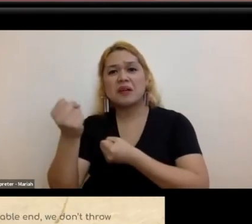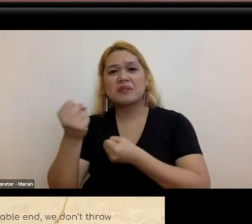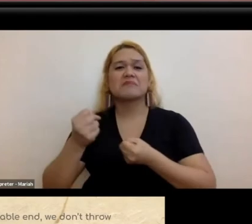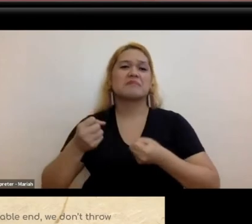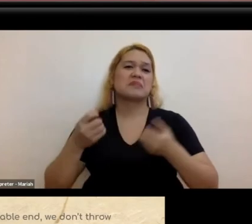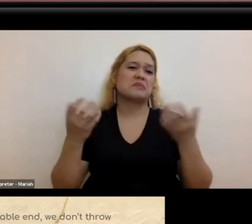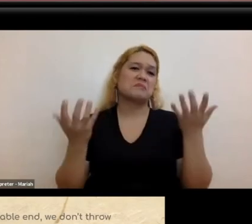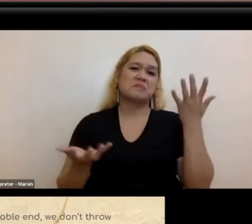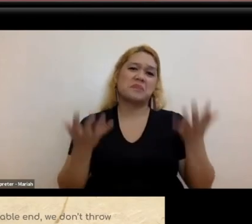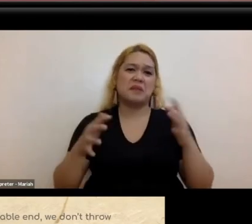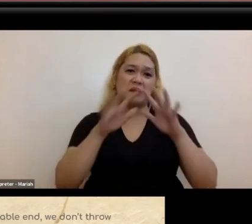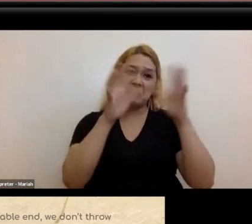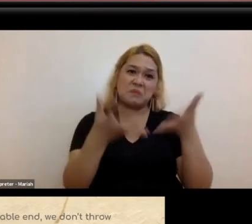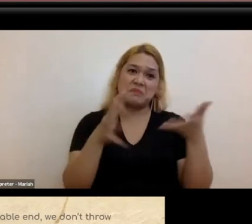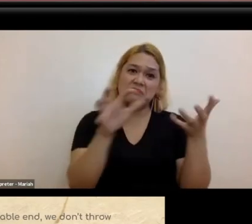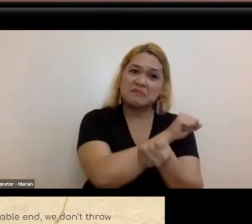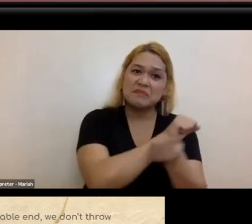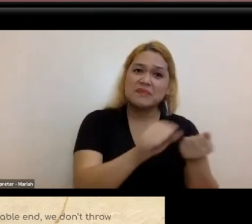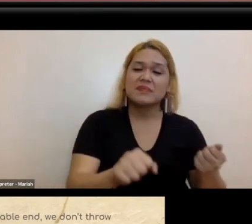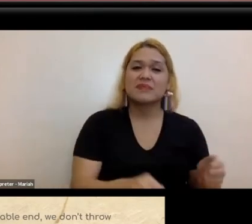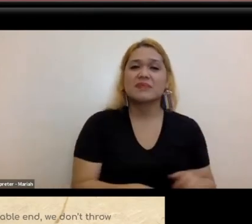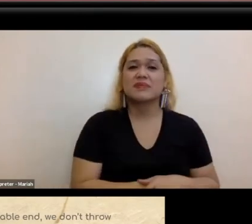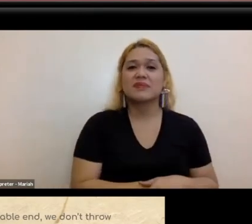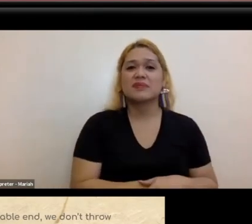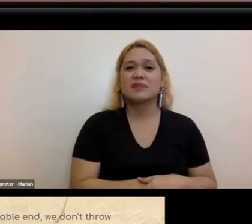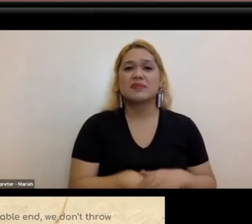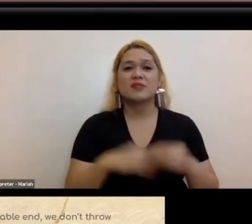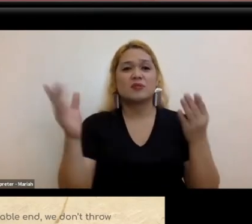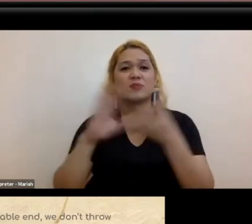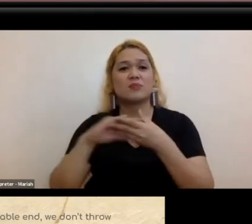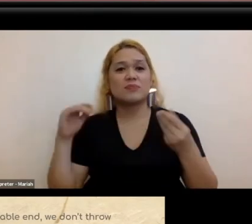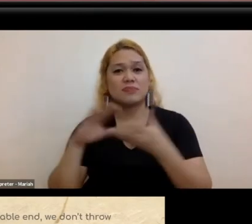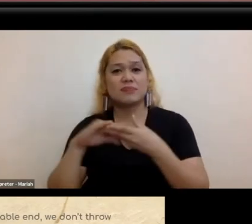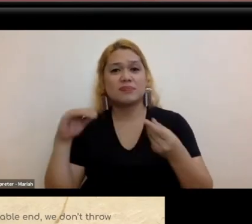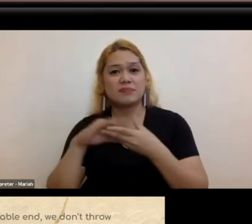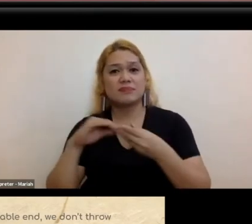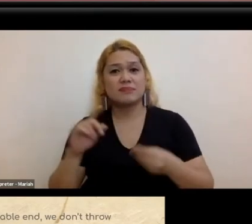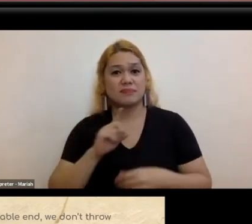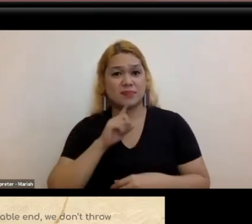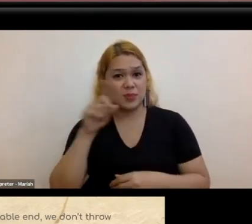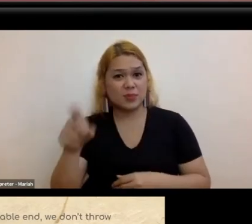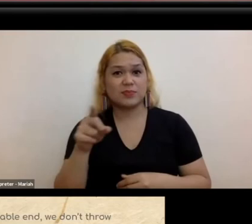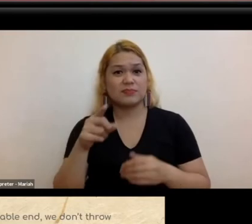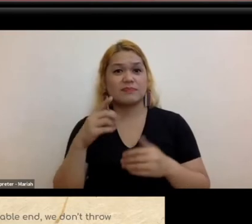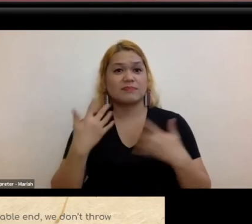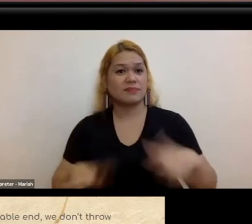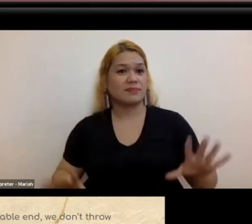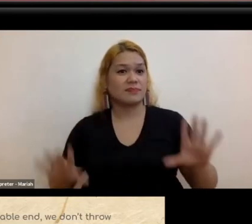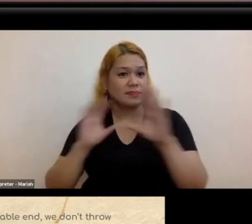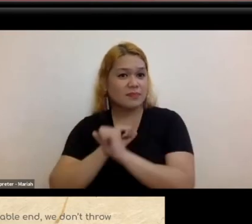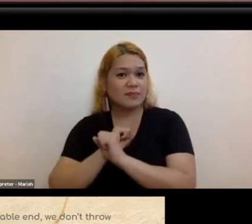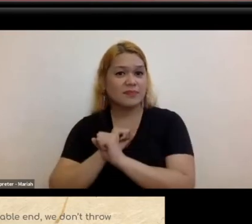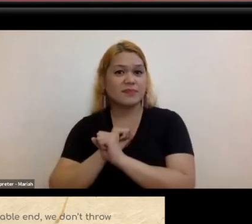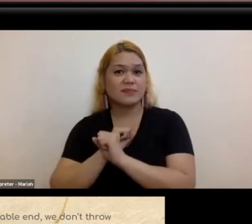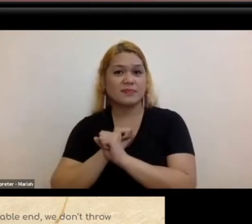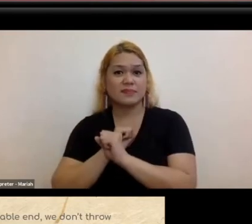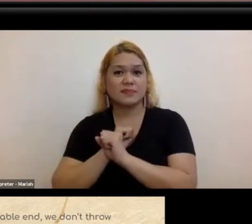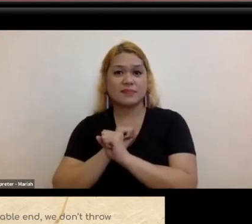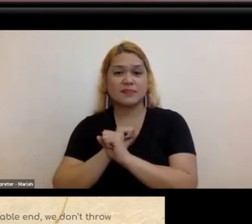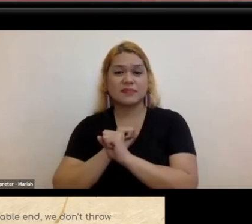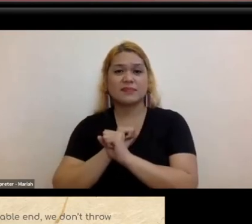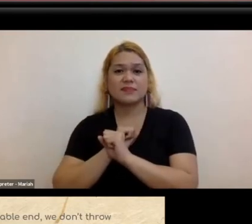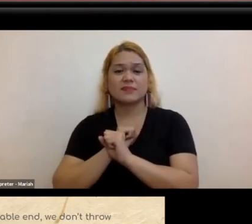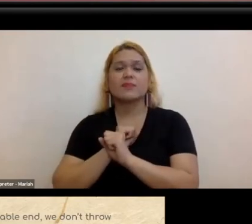story, the telling's the one predictable end. We don't throw wisdoms, throw tiny shocks